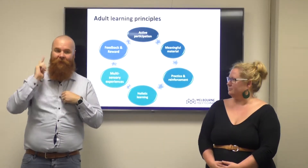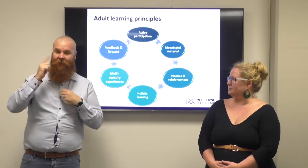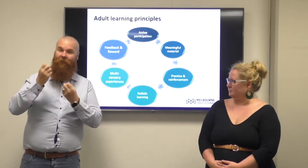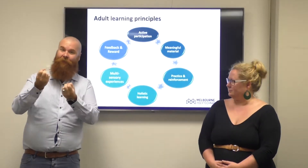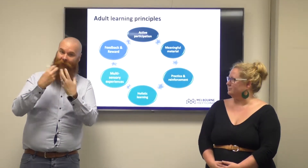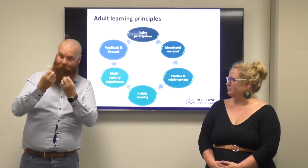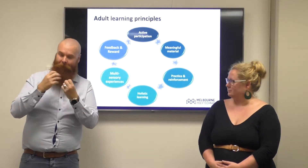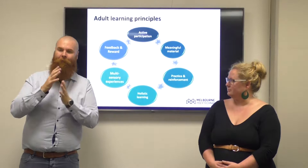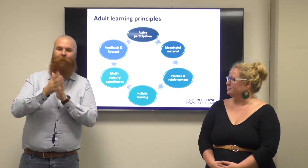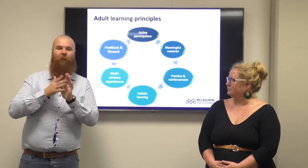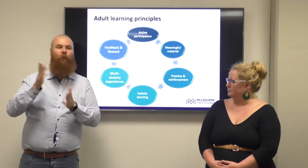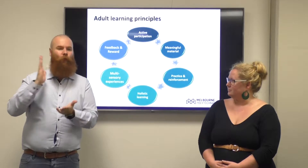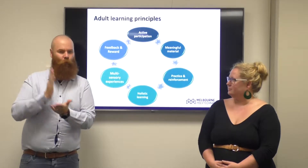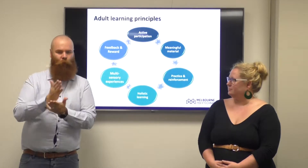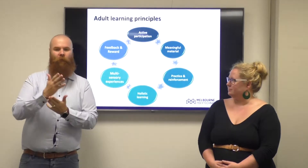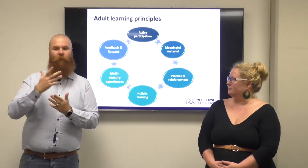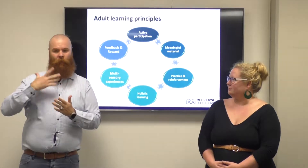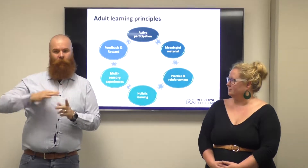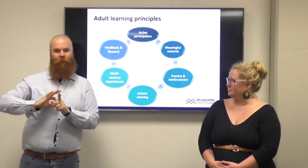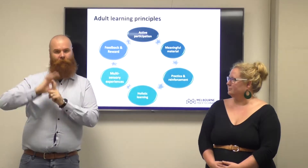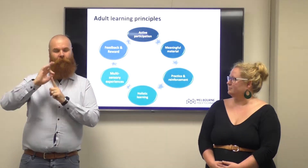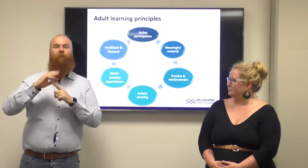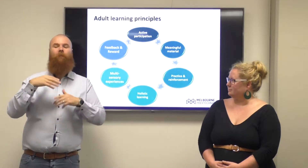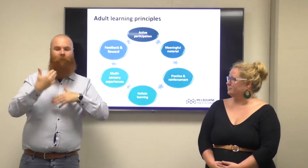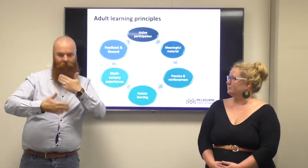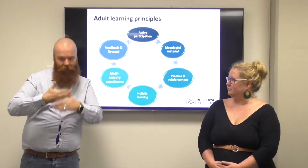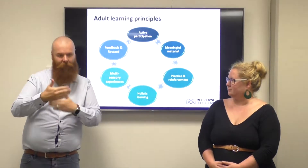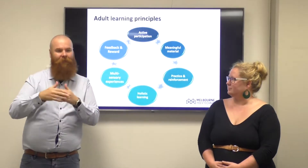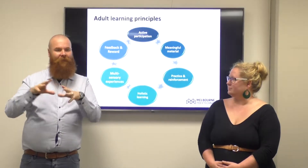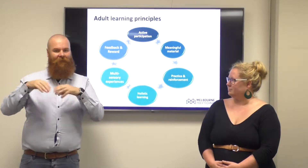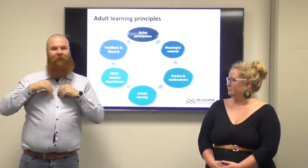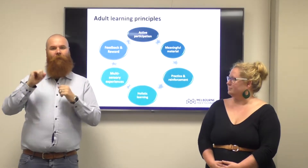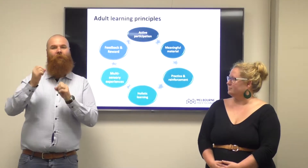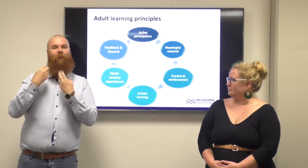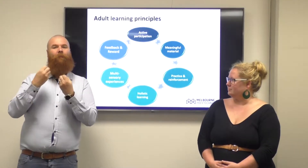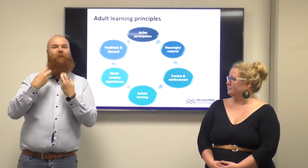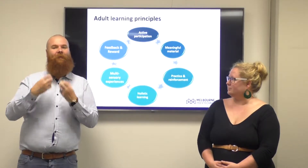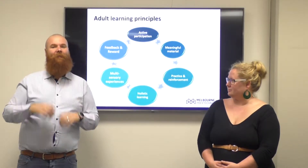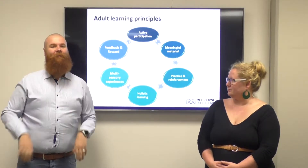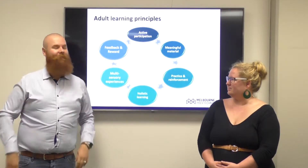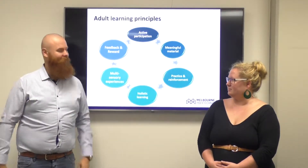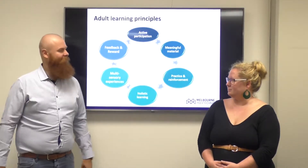criticism. You need to accept the feedback and think about how you can improve those skills.